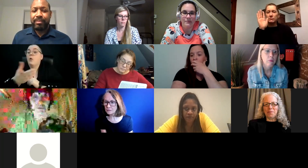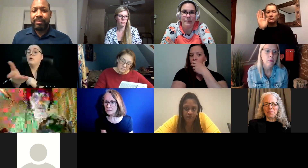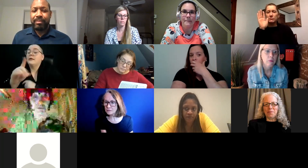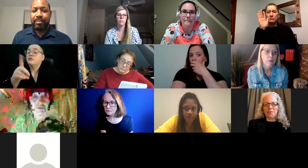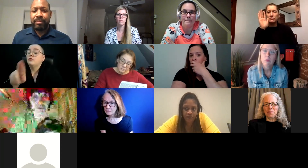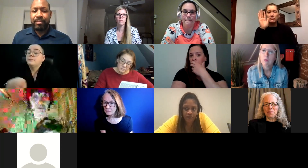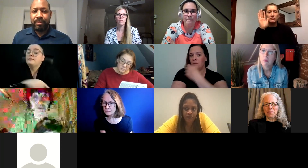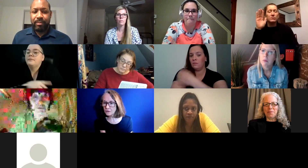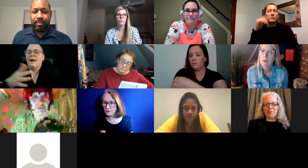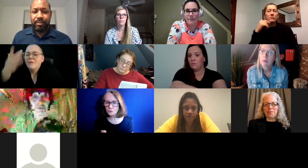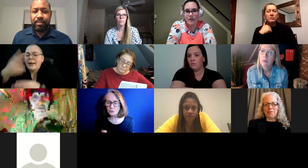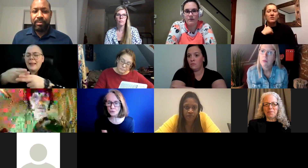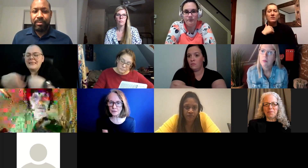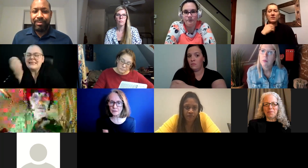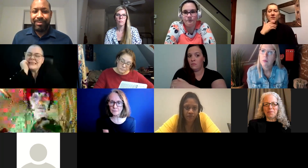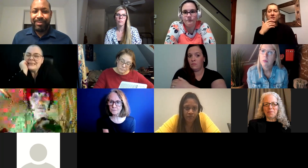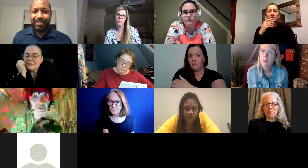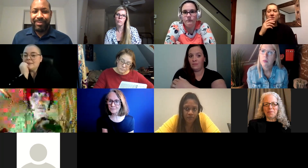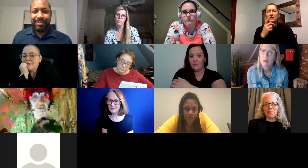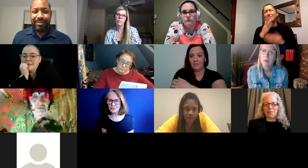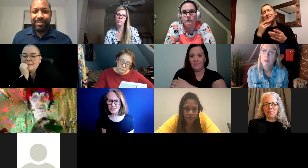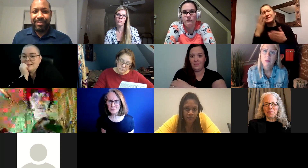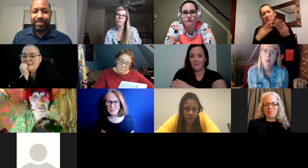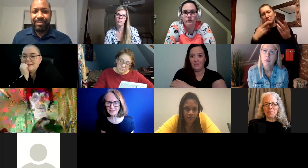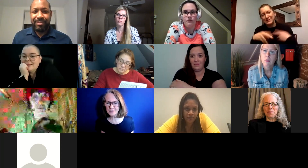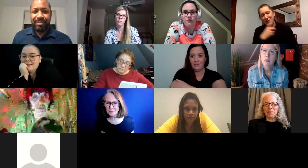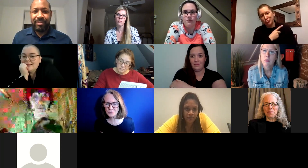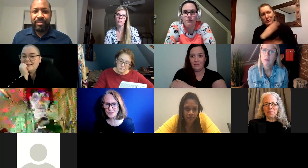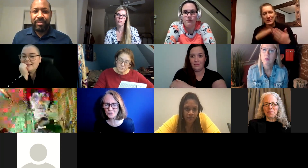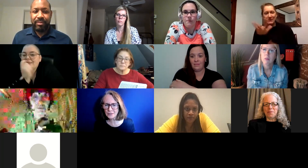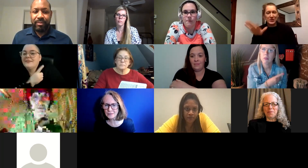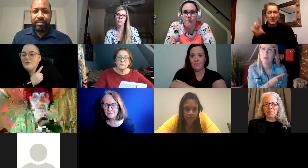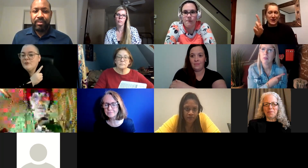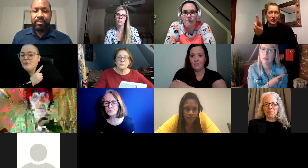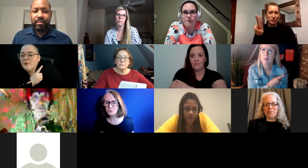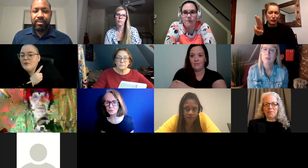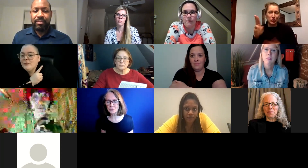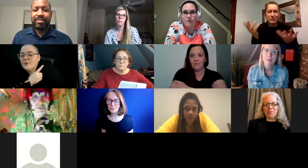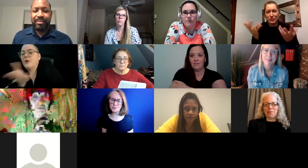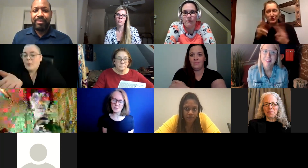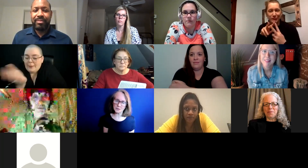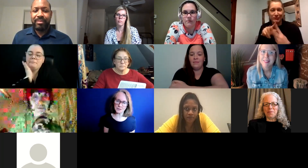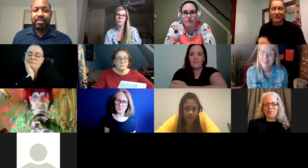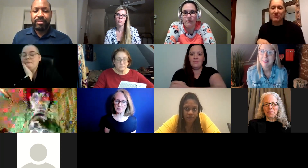Yes. Sorry, Drew, go ahead. What's your name sign again? I'm so sorry. Drew. Some people spell it, some people sign